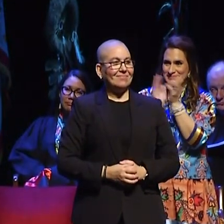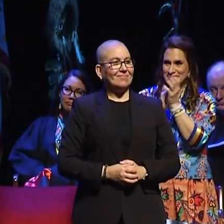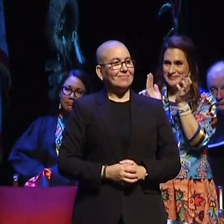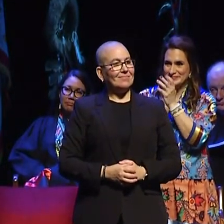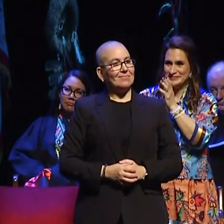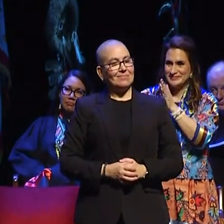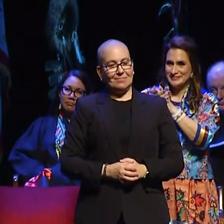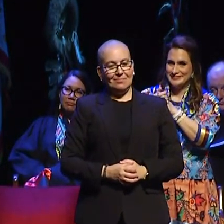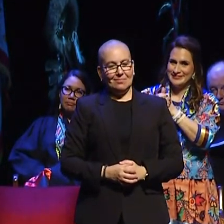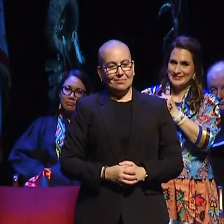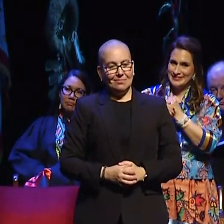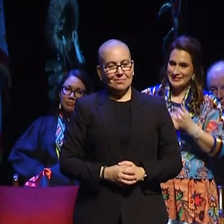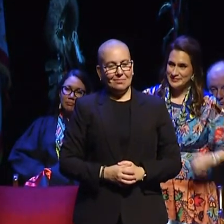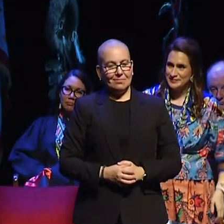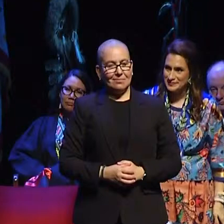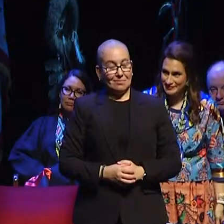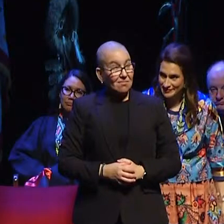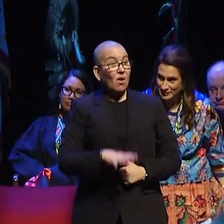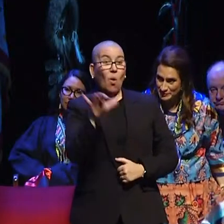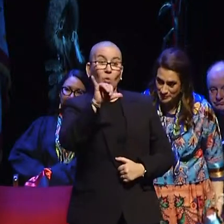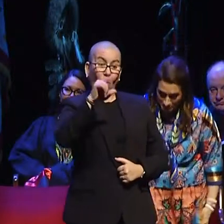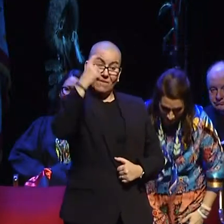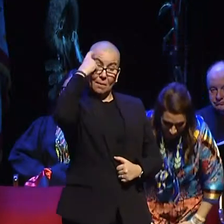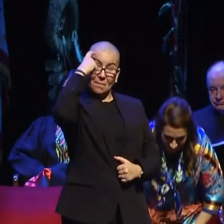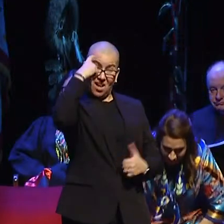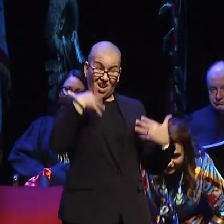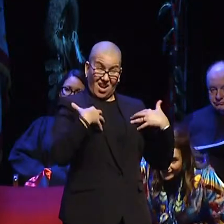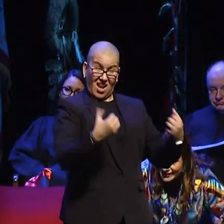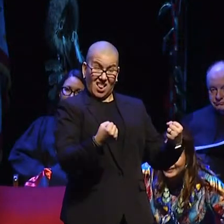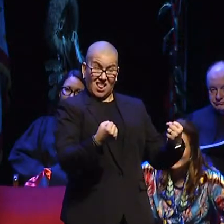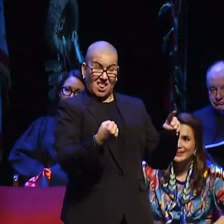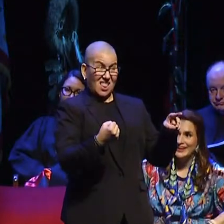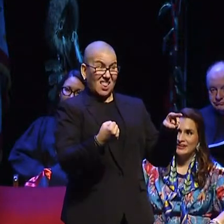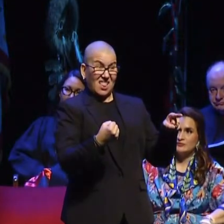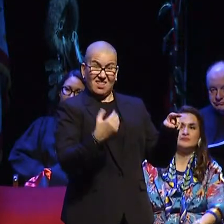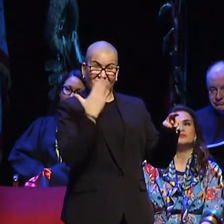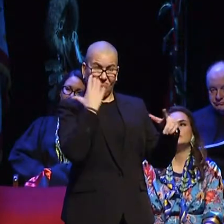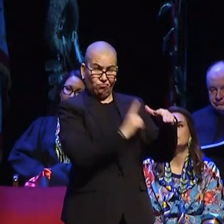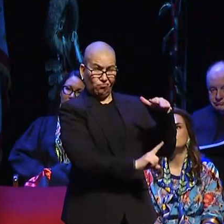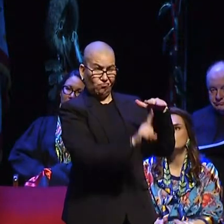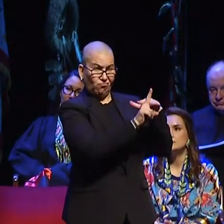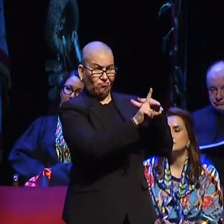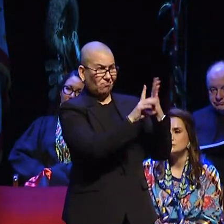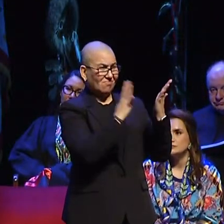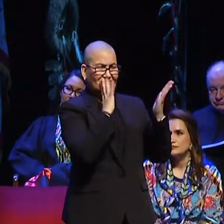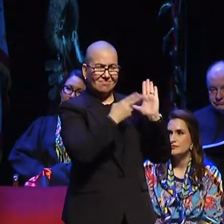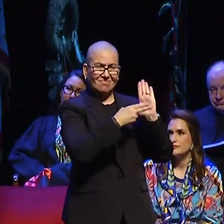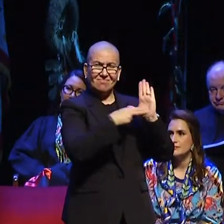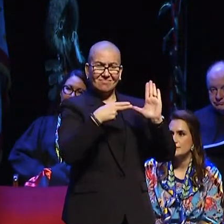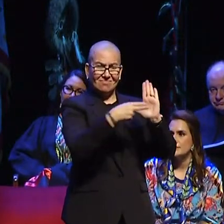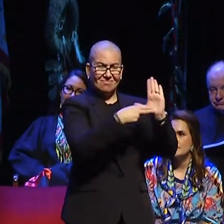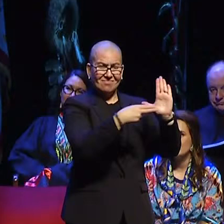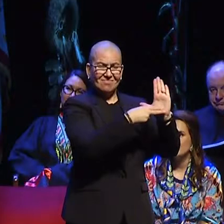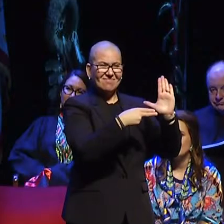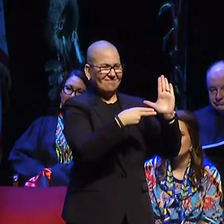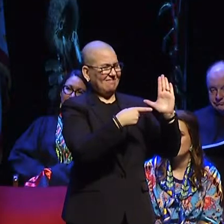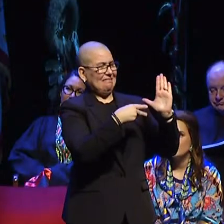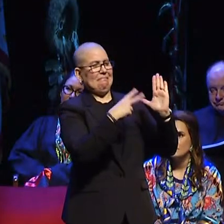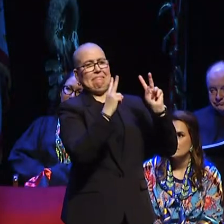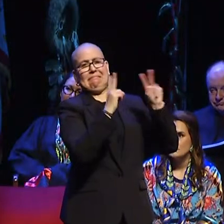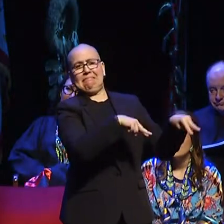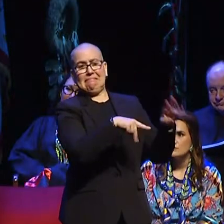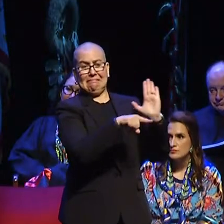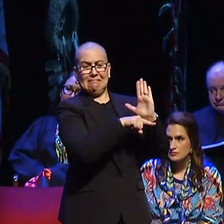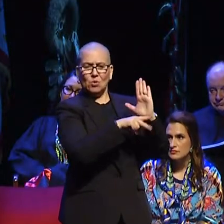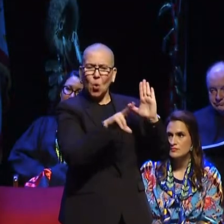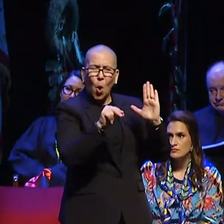We will put mental health front and center. We'll work together to eliminate stigma and allow our young people to access all of the